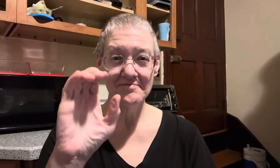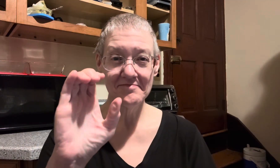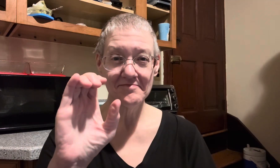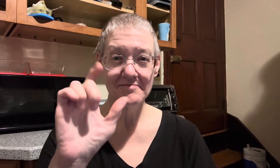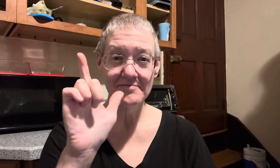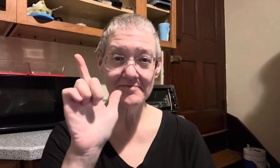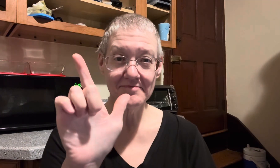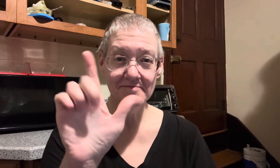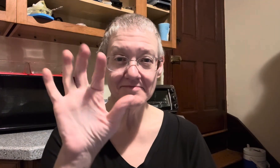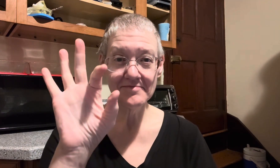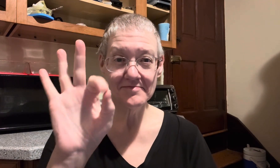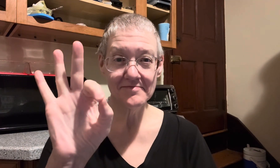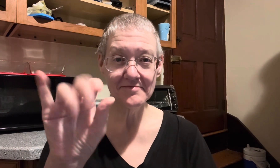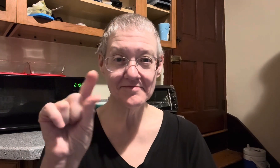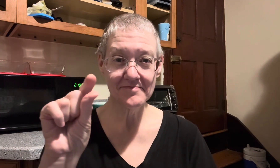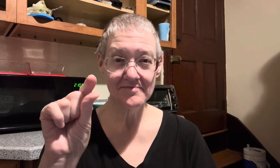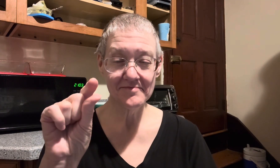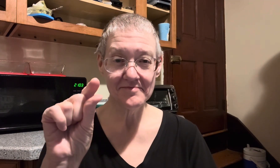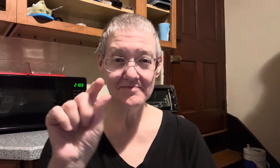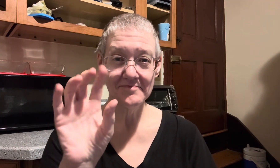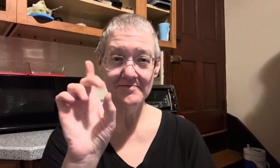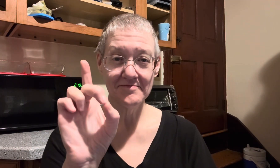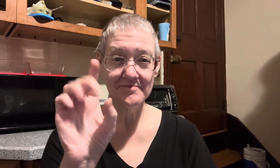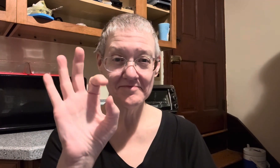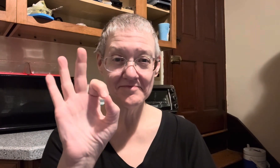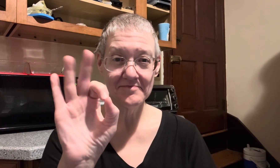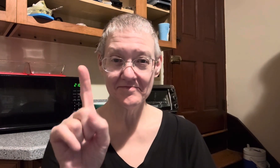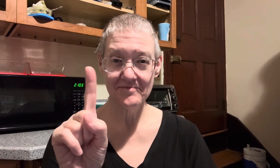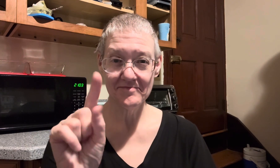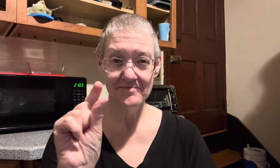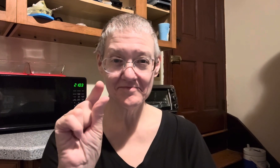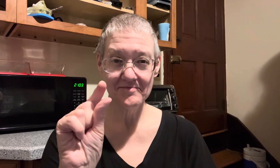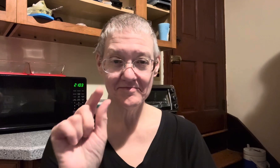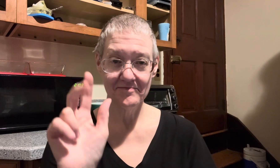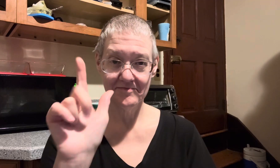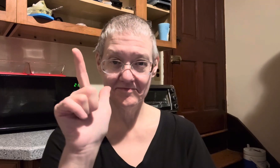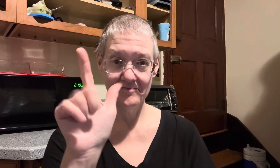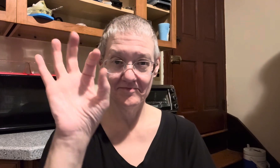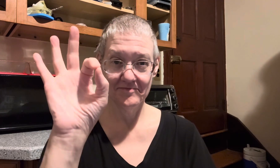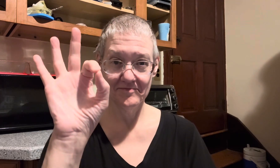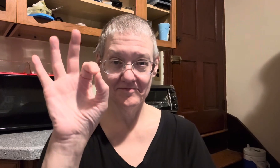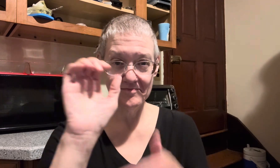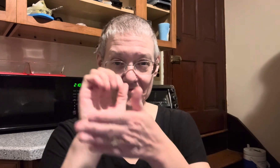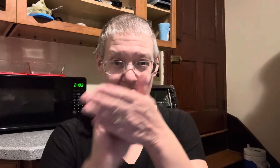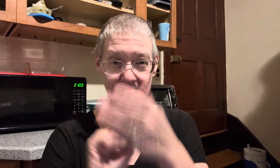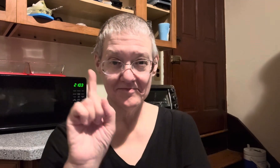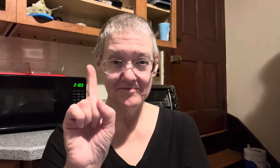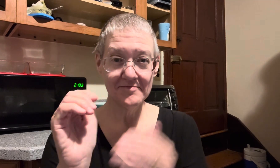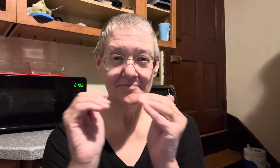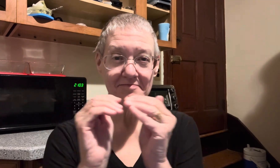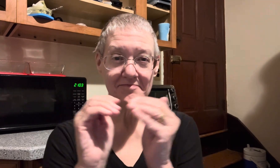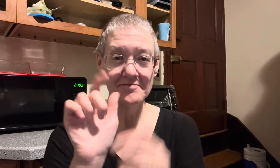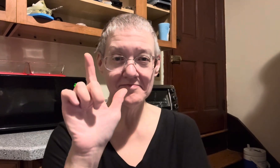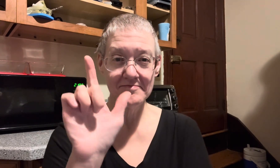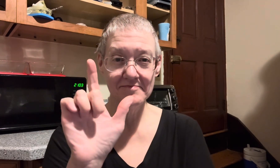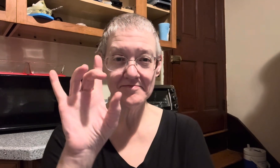The total carbs are 29 grams and the dietary fiber is 1 gram. So 29